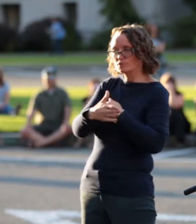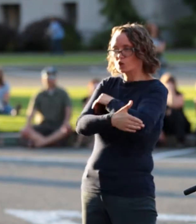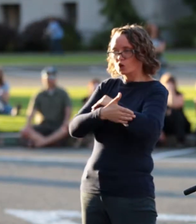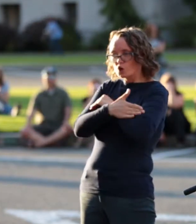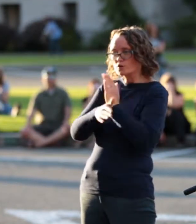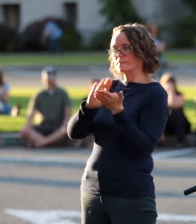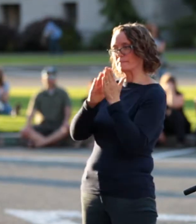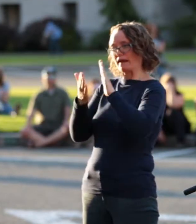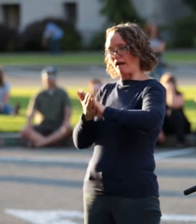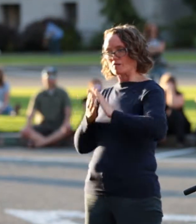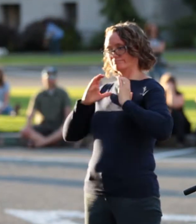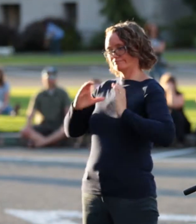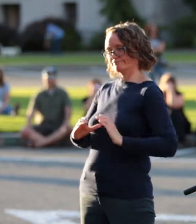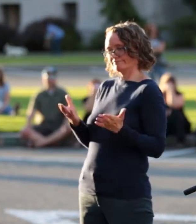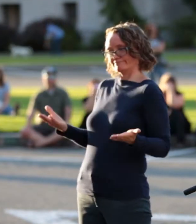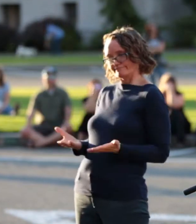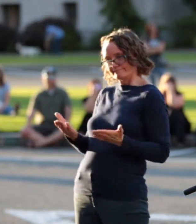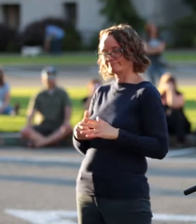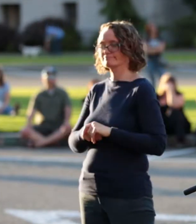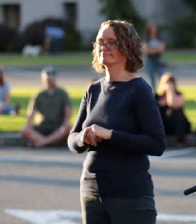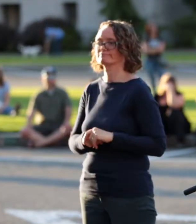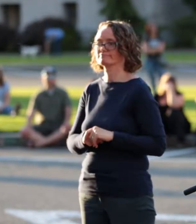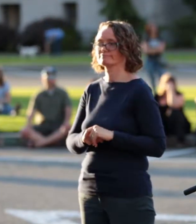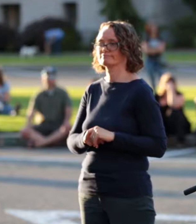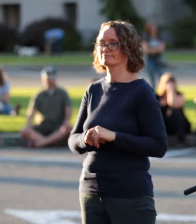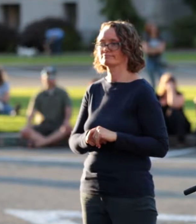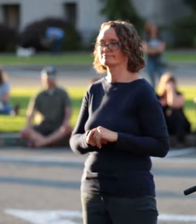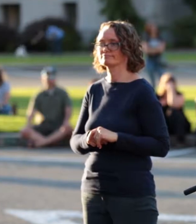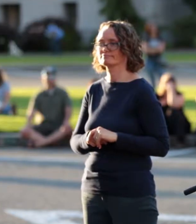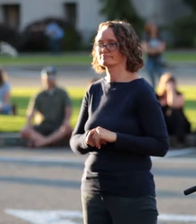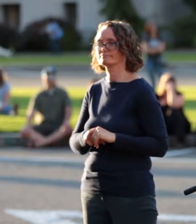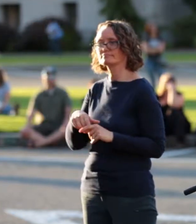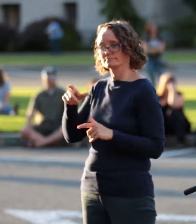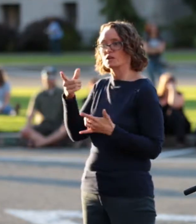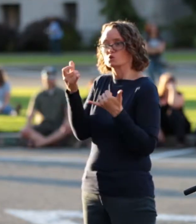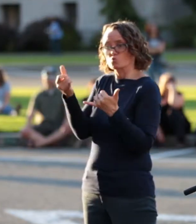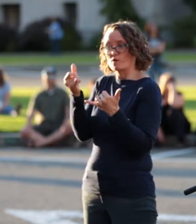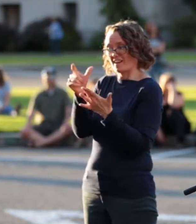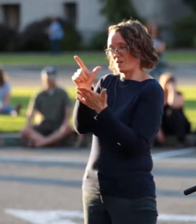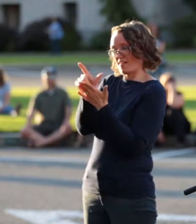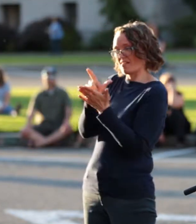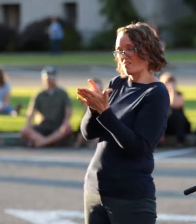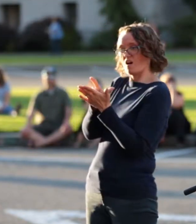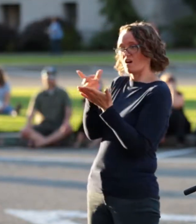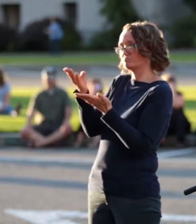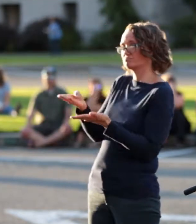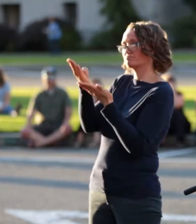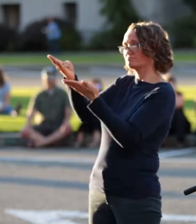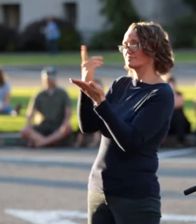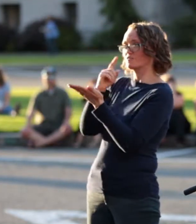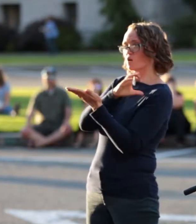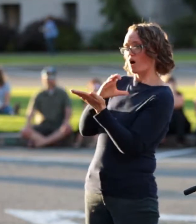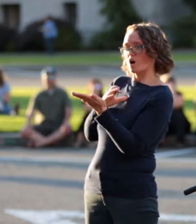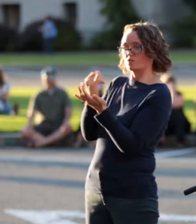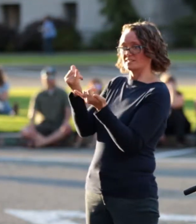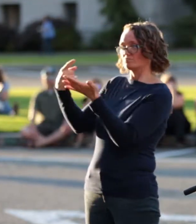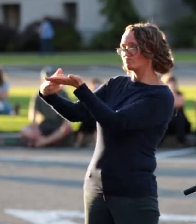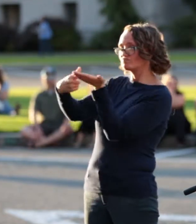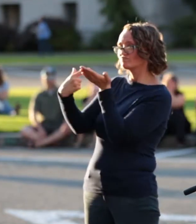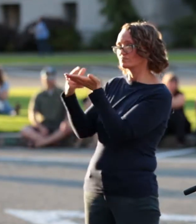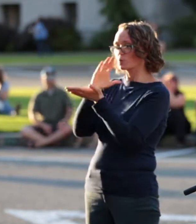DACA visa holders, and a package that provides unfettered immigration benefits to spouses and parents of U.S.